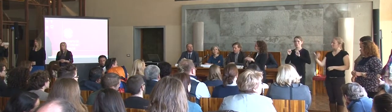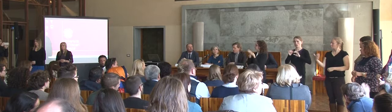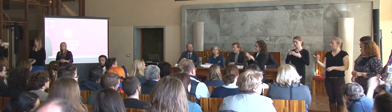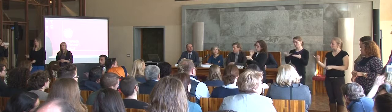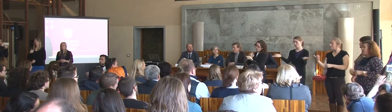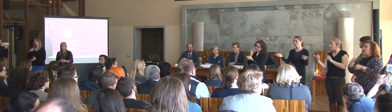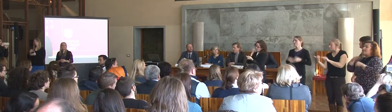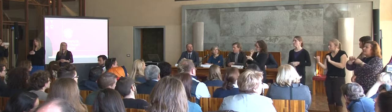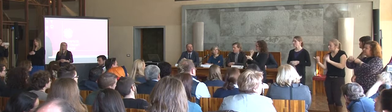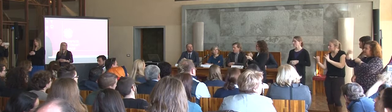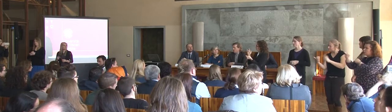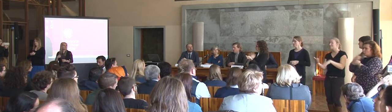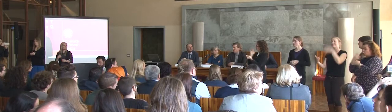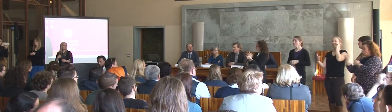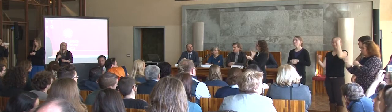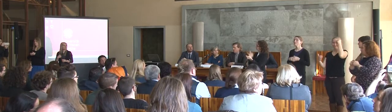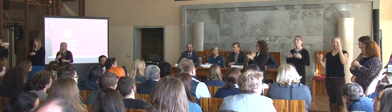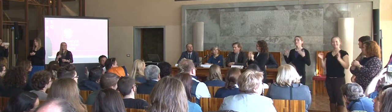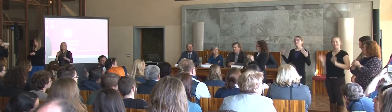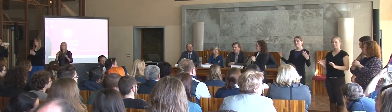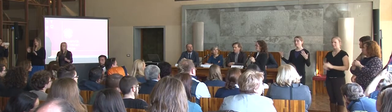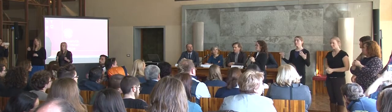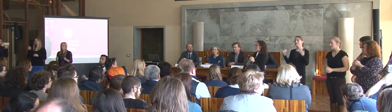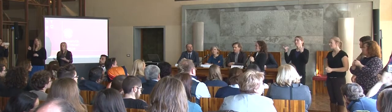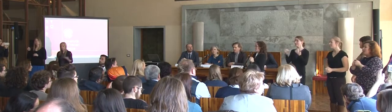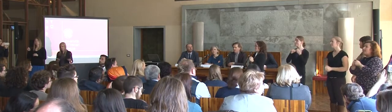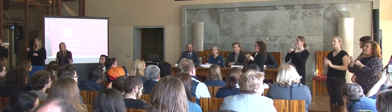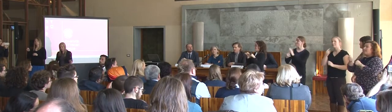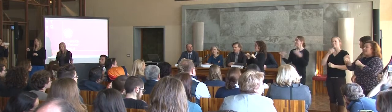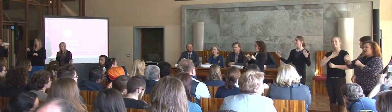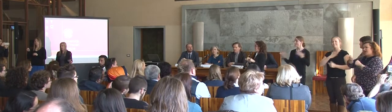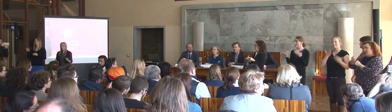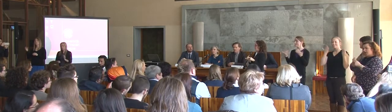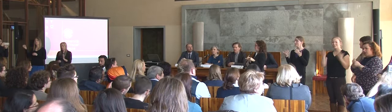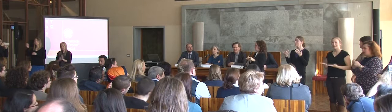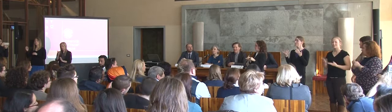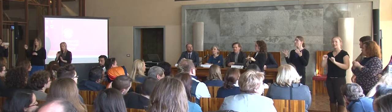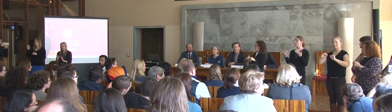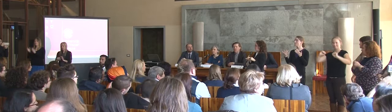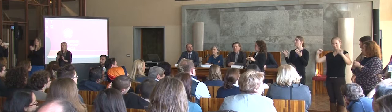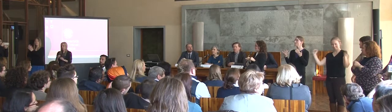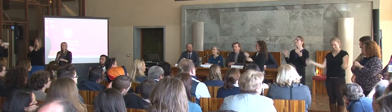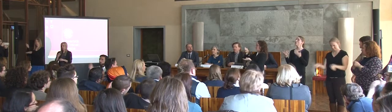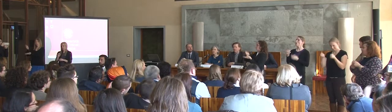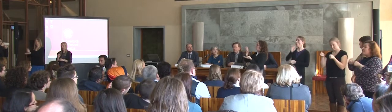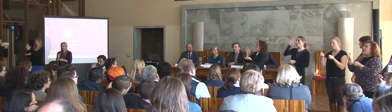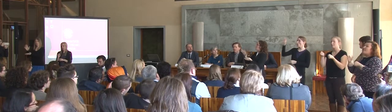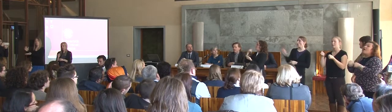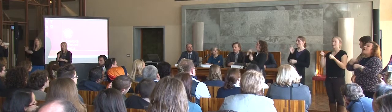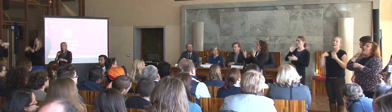I'm going to introduce the founder of the European Sign Language Center,